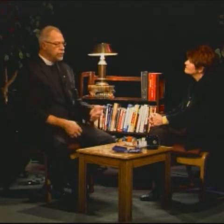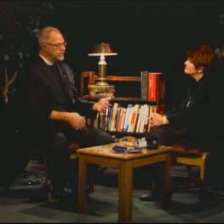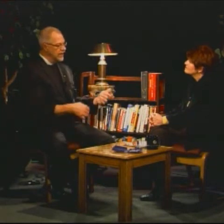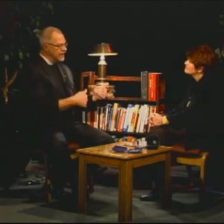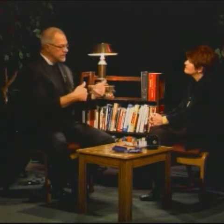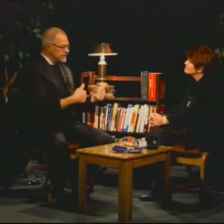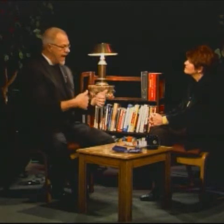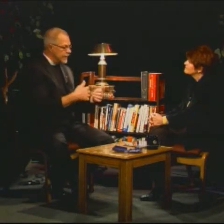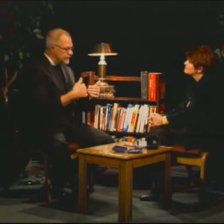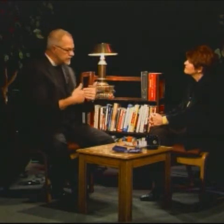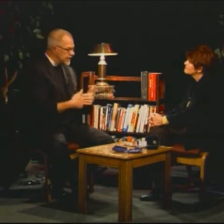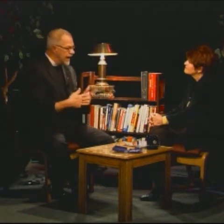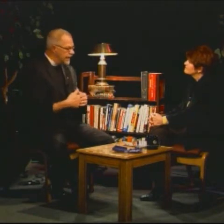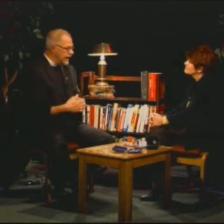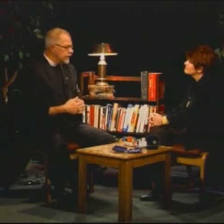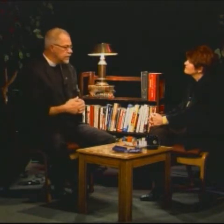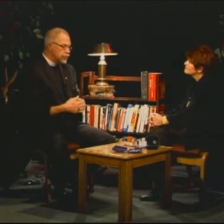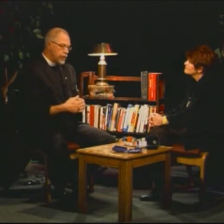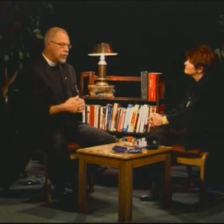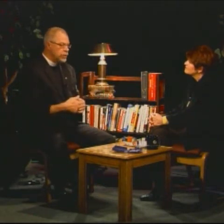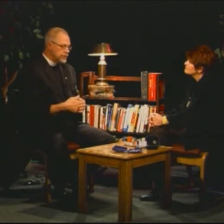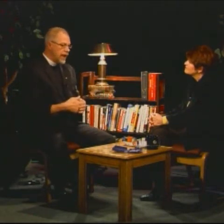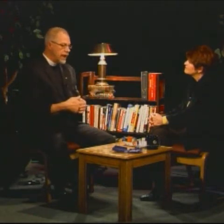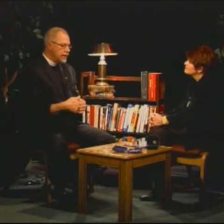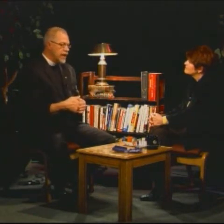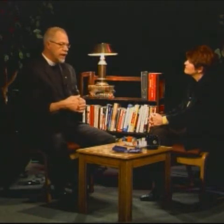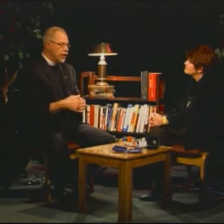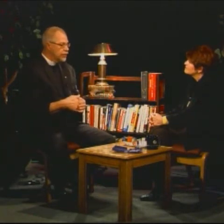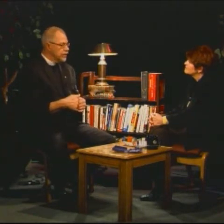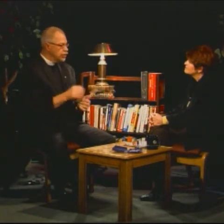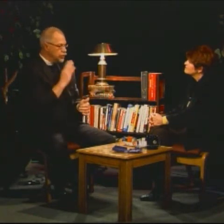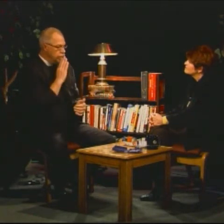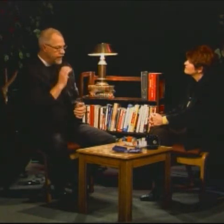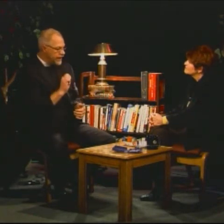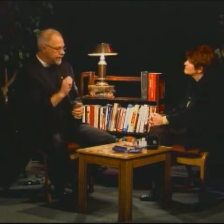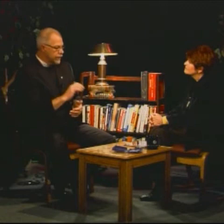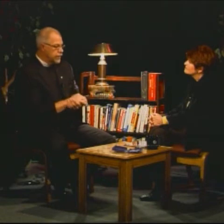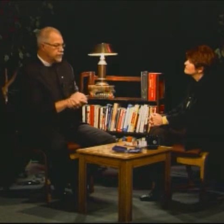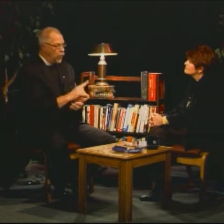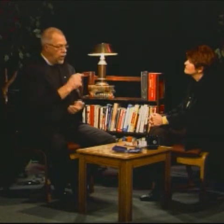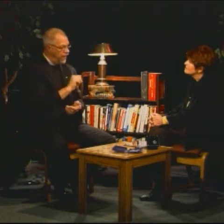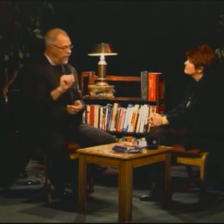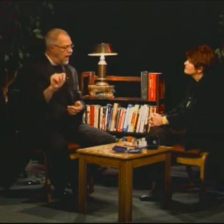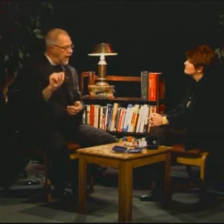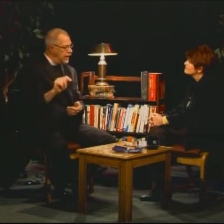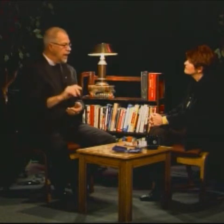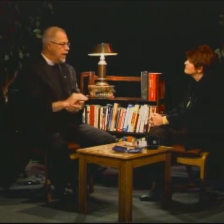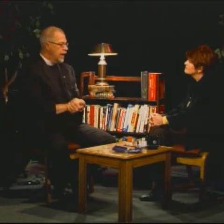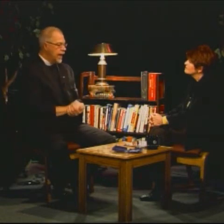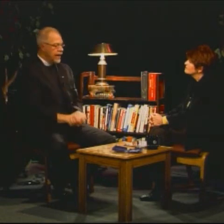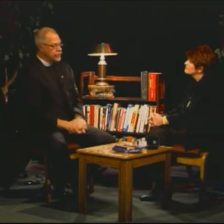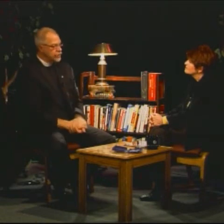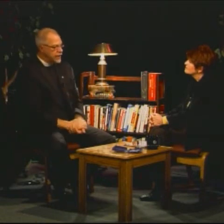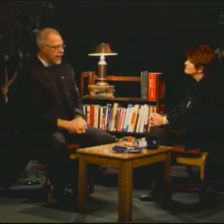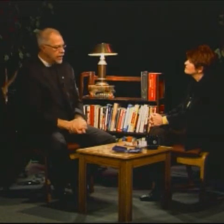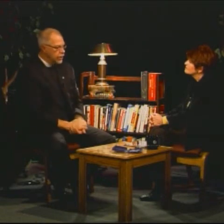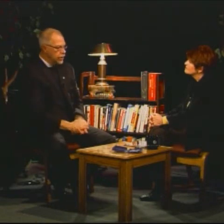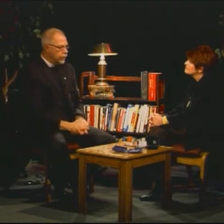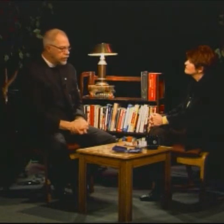an exact signed English, we will sign, the to be verbs or the, as you indicated earlier with the